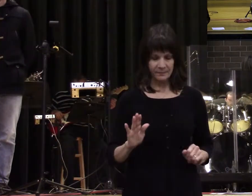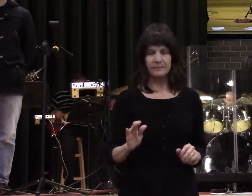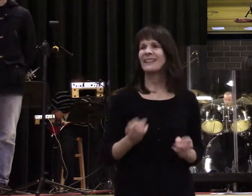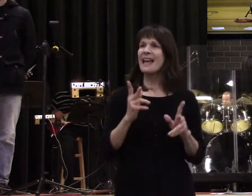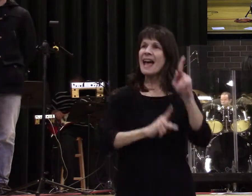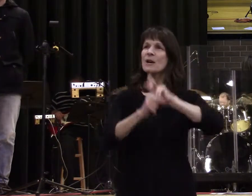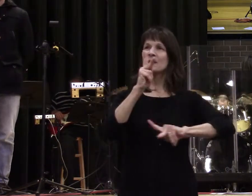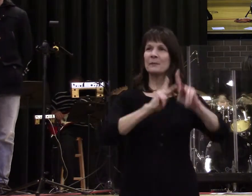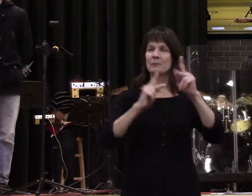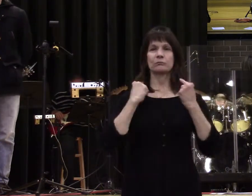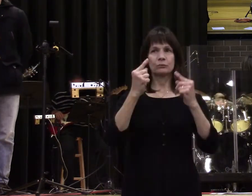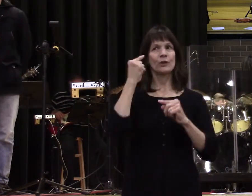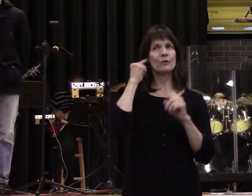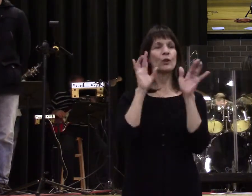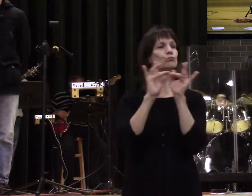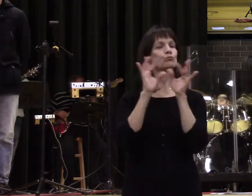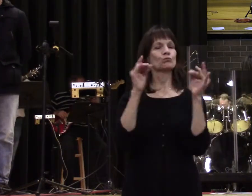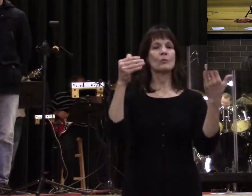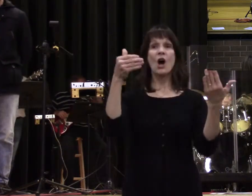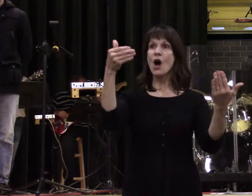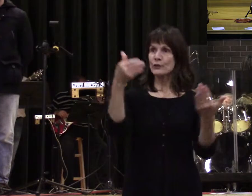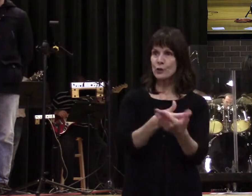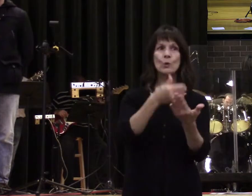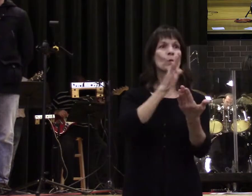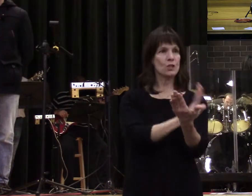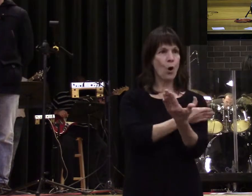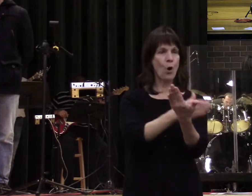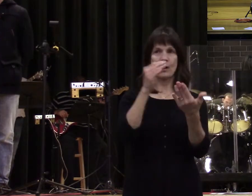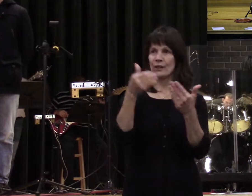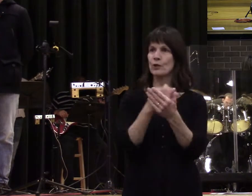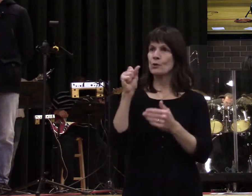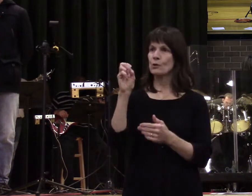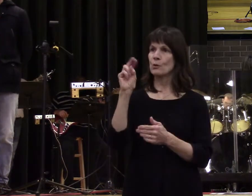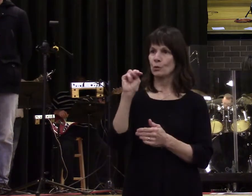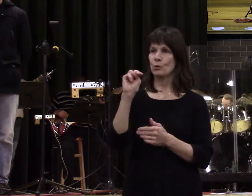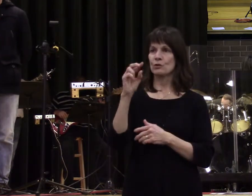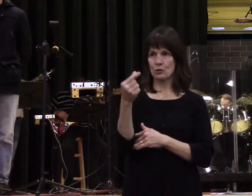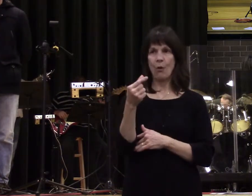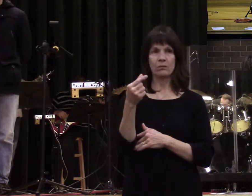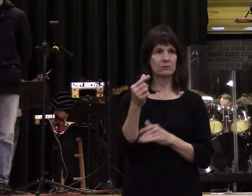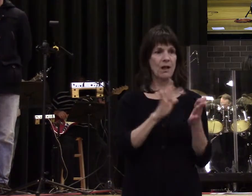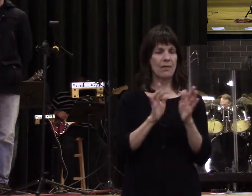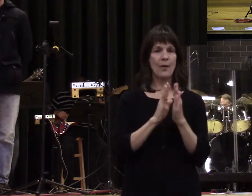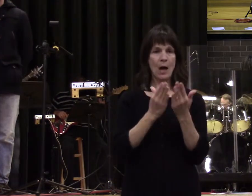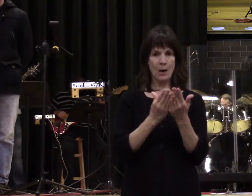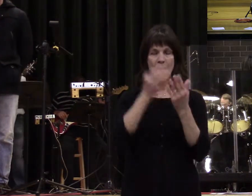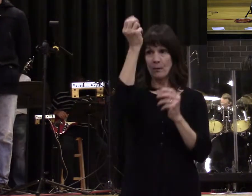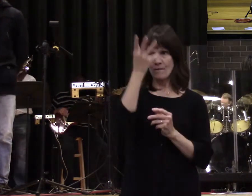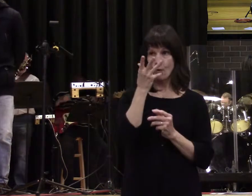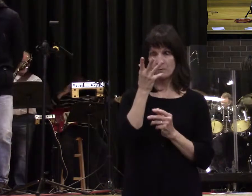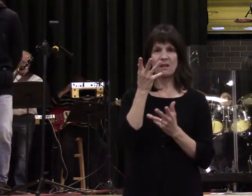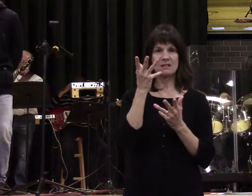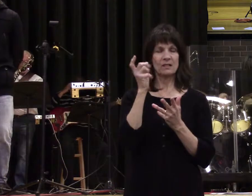how many people have ever heard the phrase, a new song? How many people, the Bible says, we need to sing a new song? Do you know what a new song